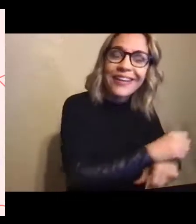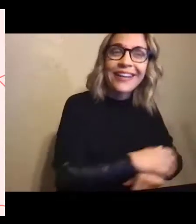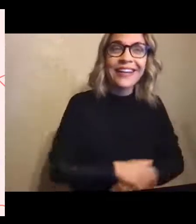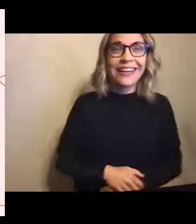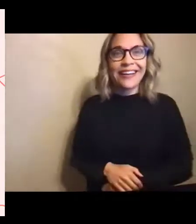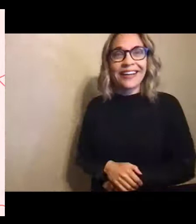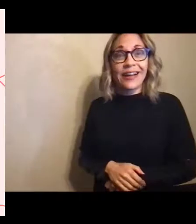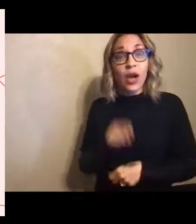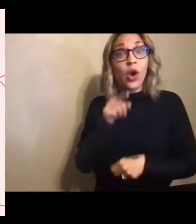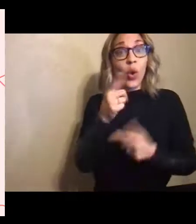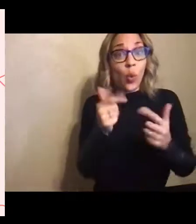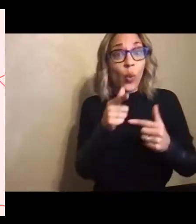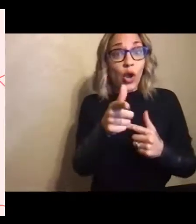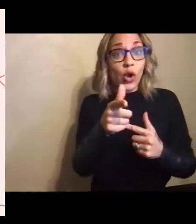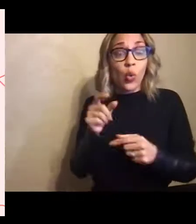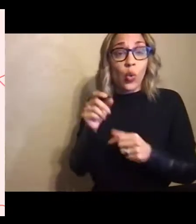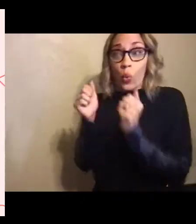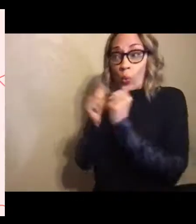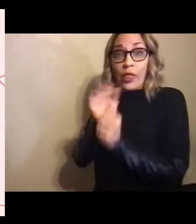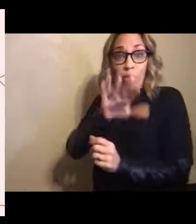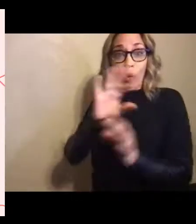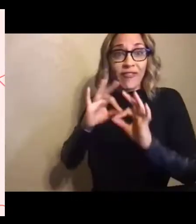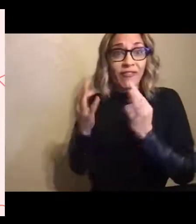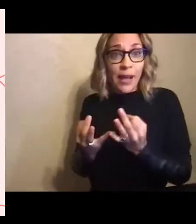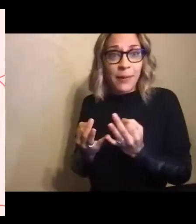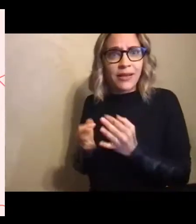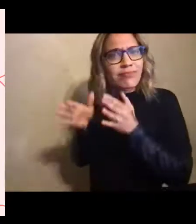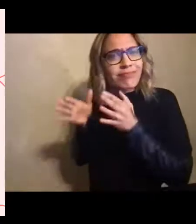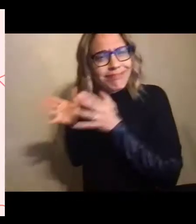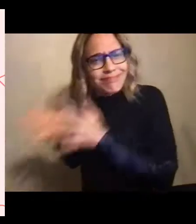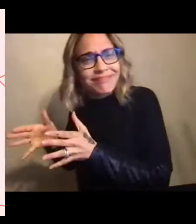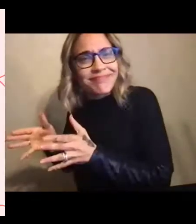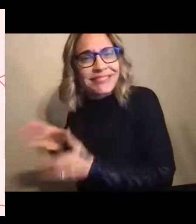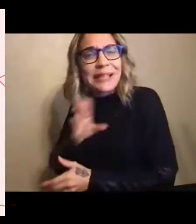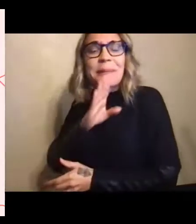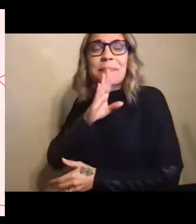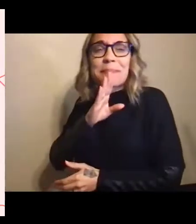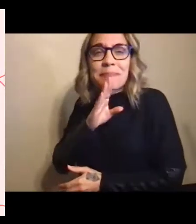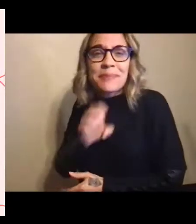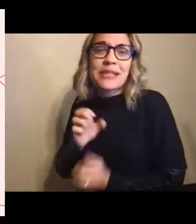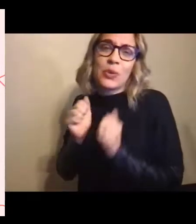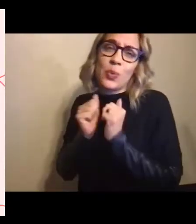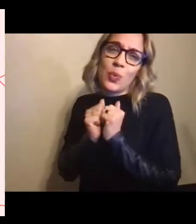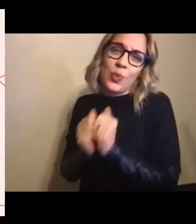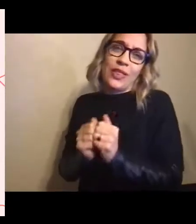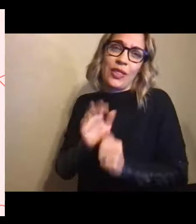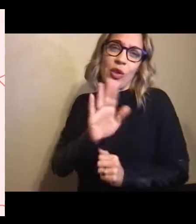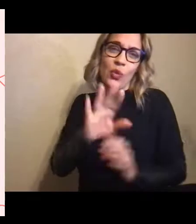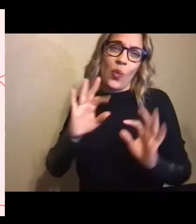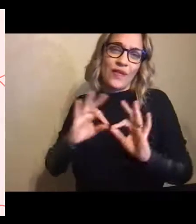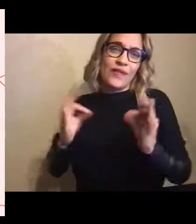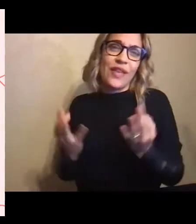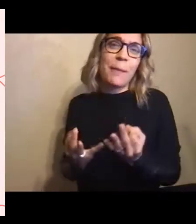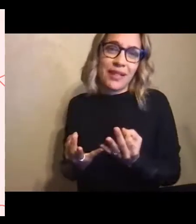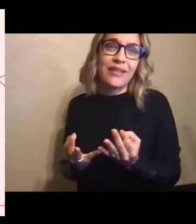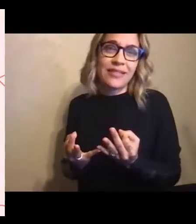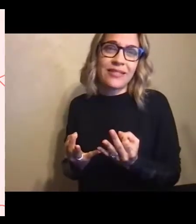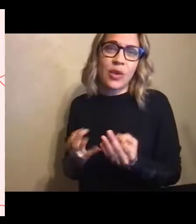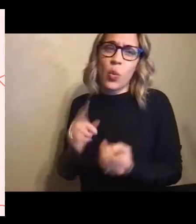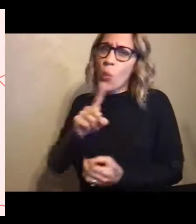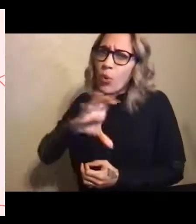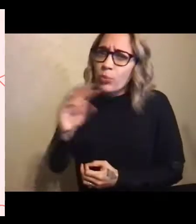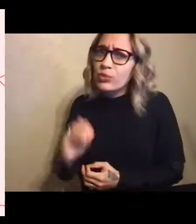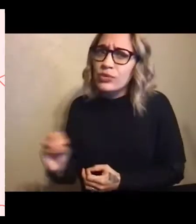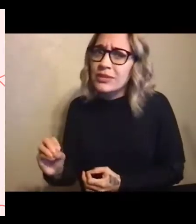When you work, it's important to focus on work. And when you're with your family, it's important to be intentional and be with your